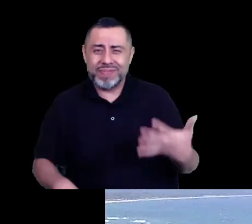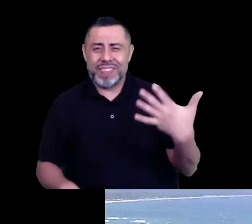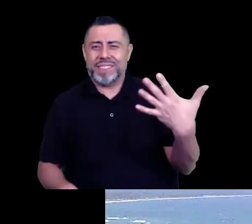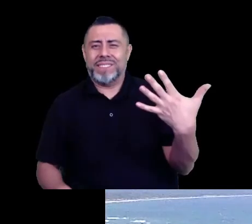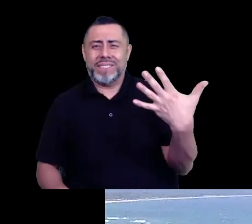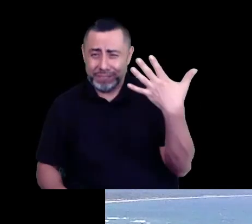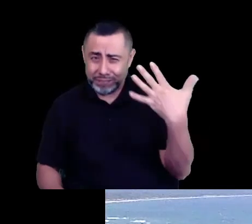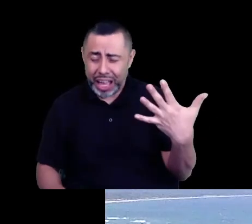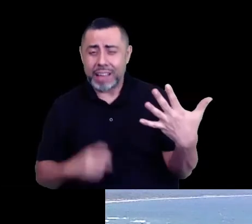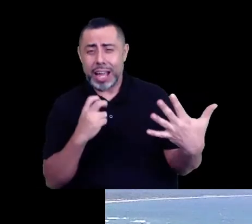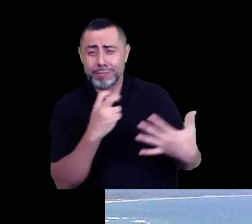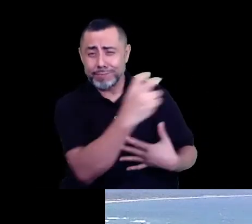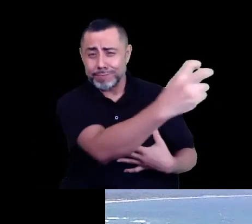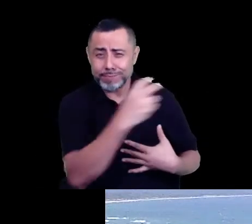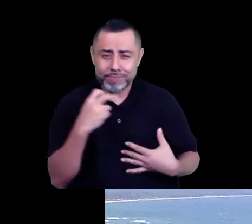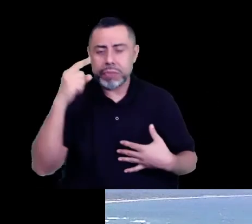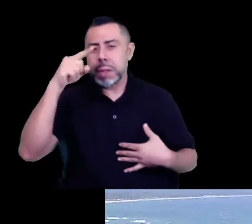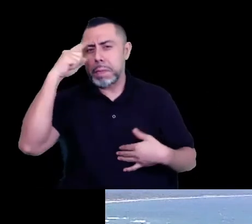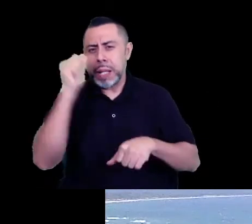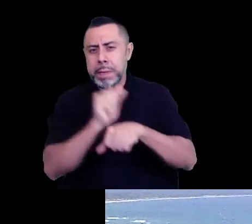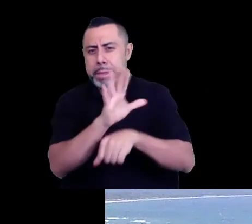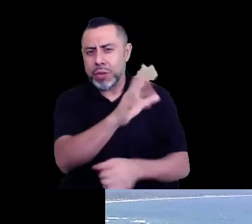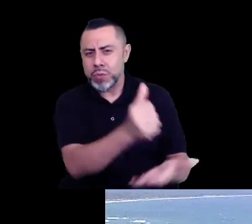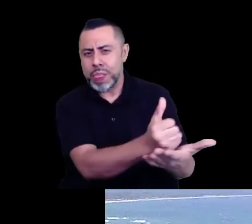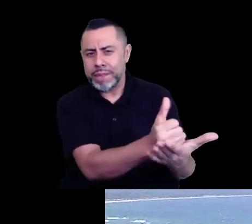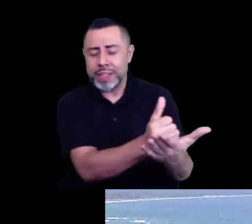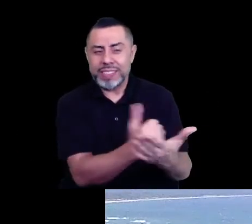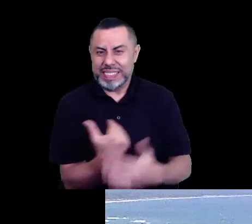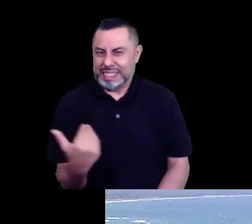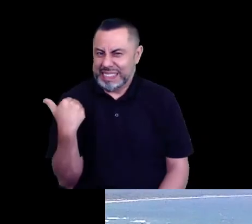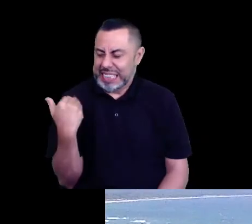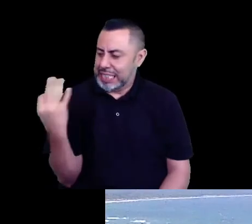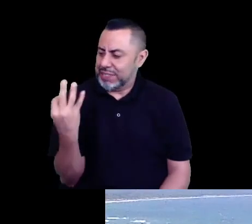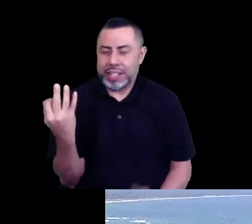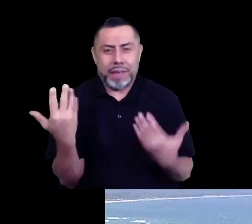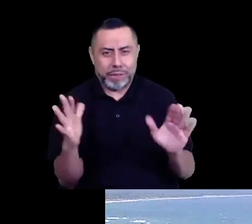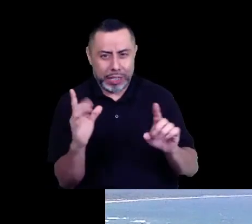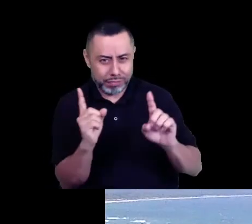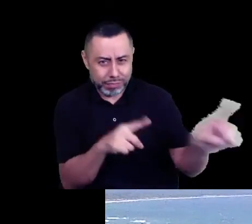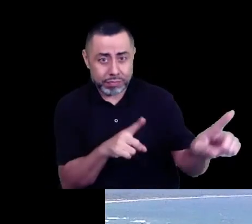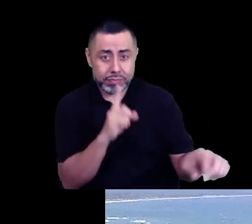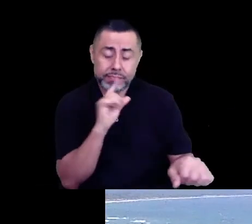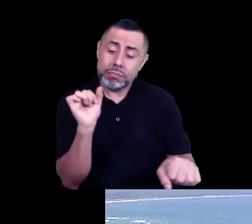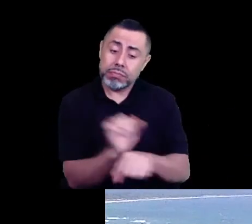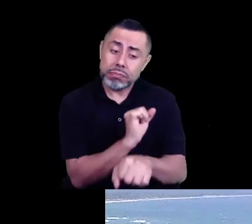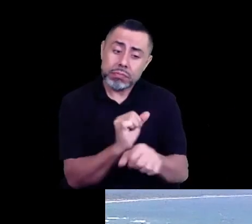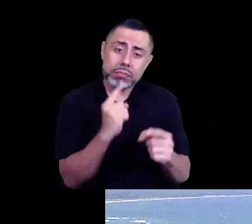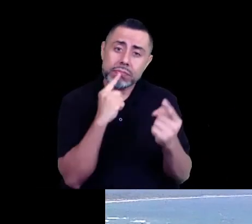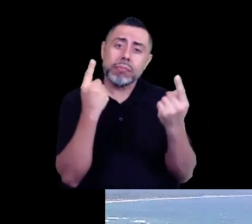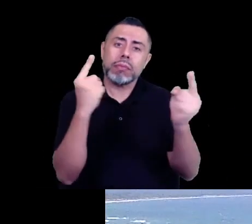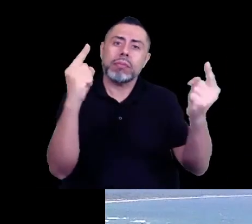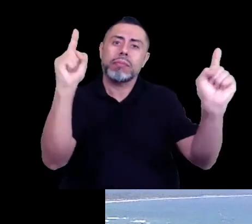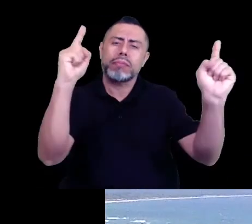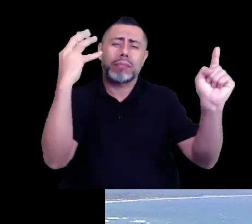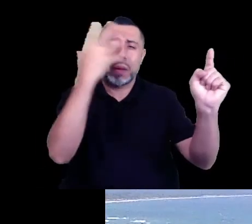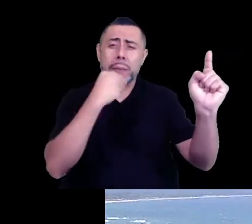to Black Mountain, and it was absolutely successful, beautiful, amazing. Our elders on the mountain